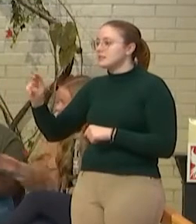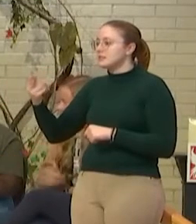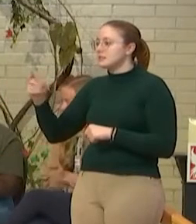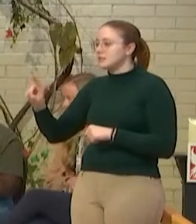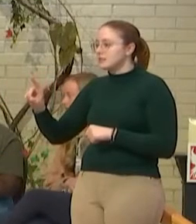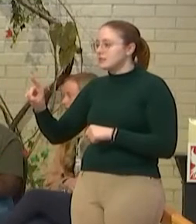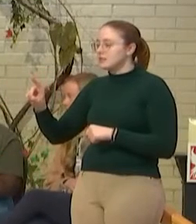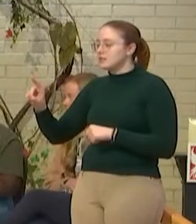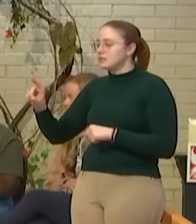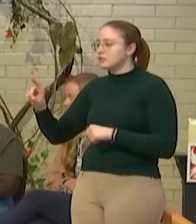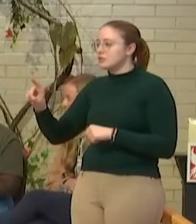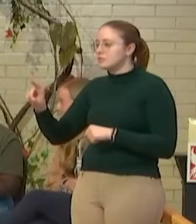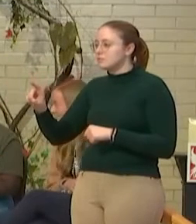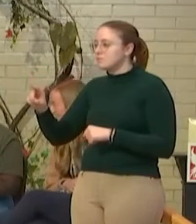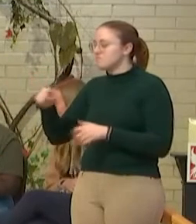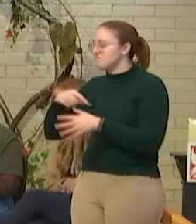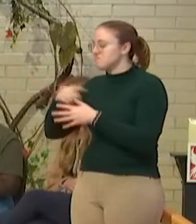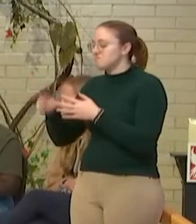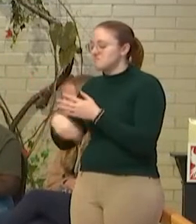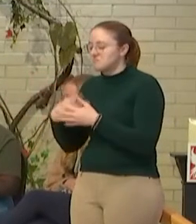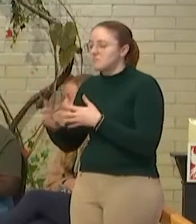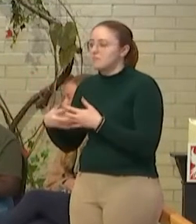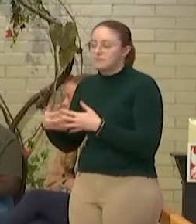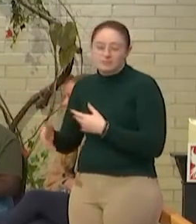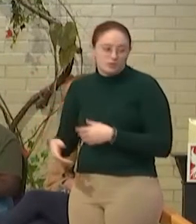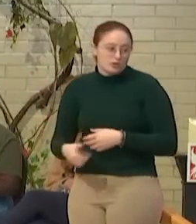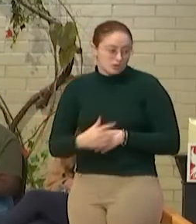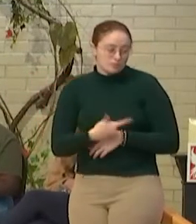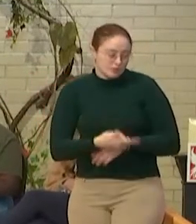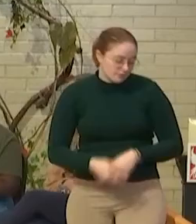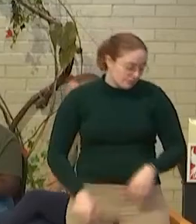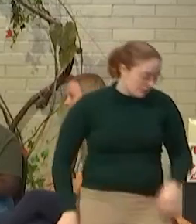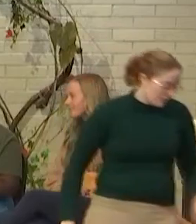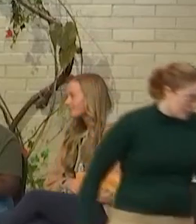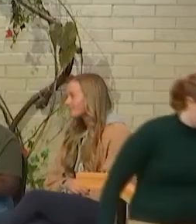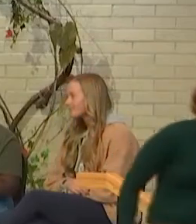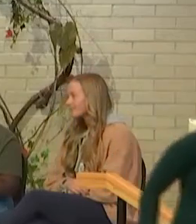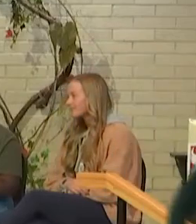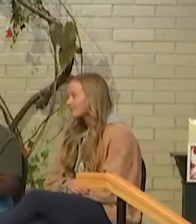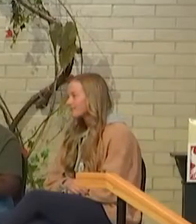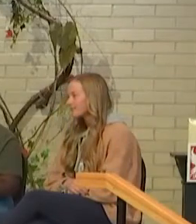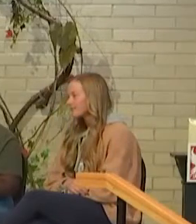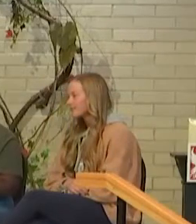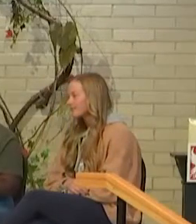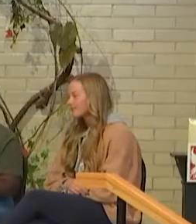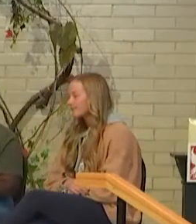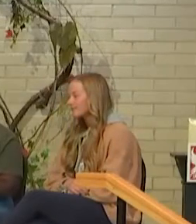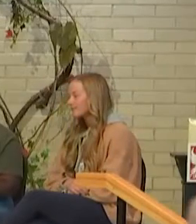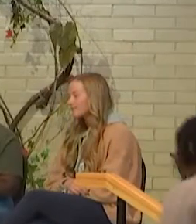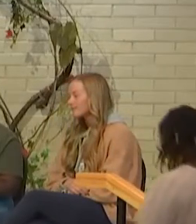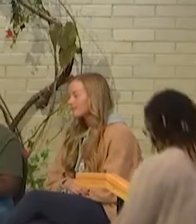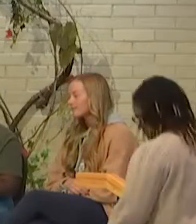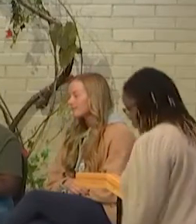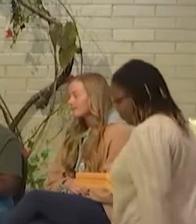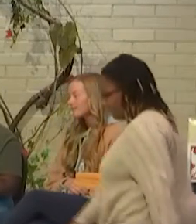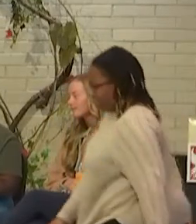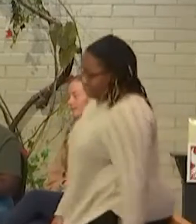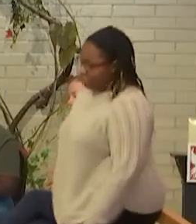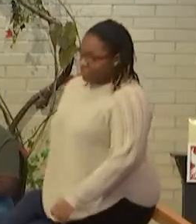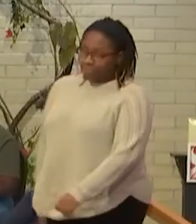Okay, thanks you guys. And I think I want to move this out of the way here.